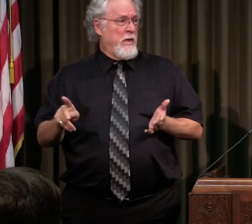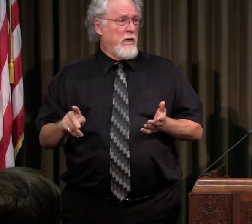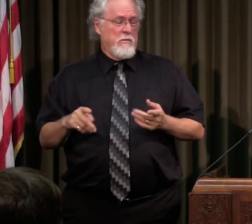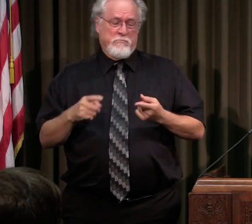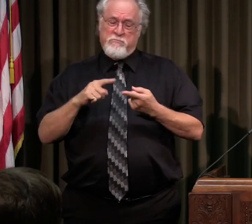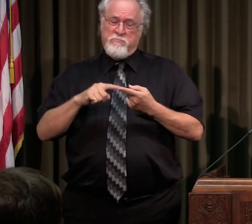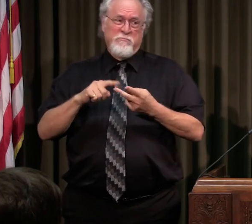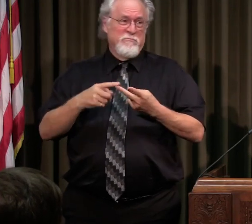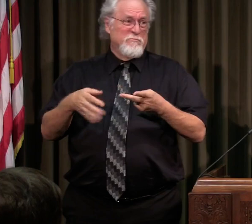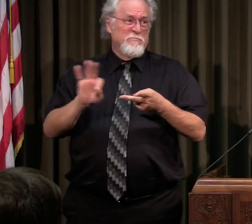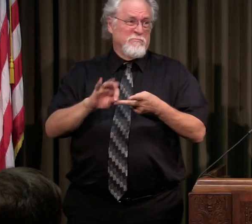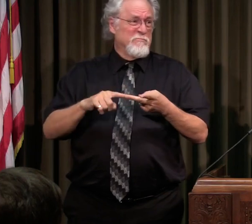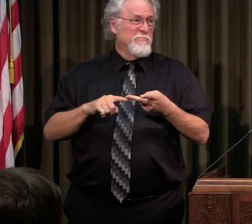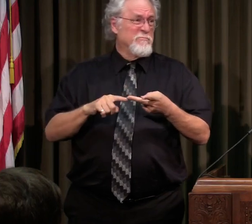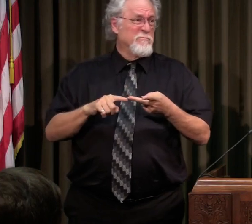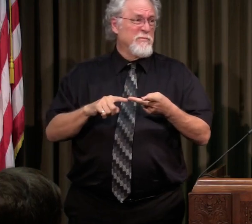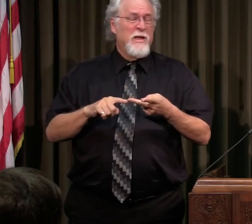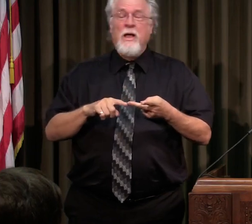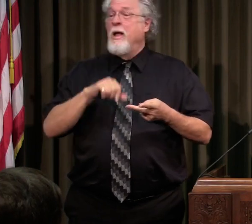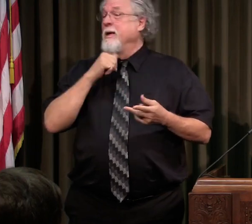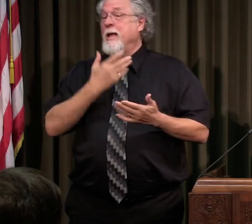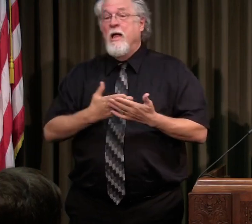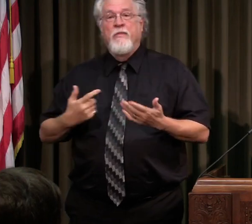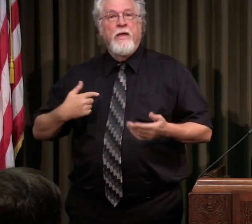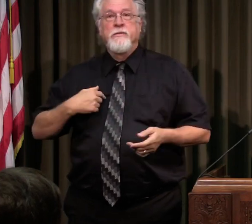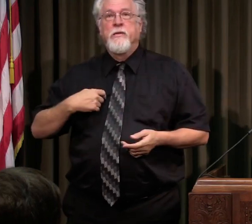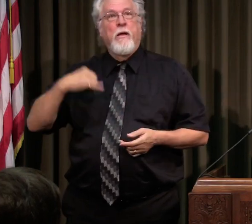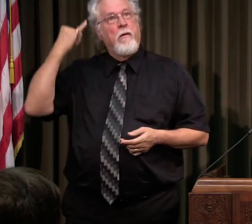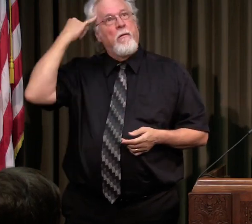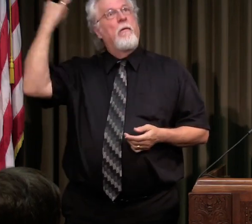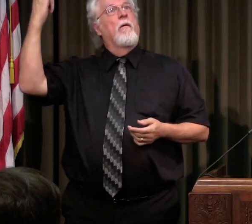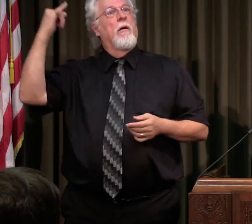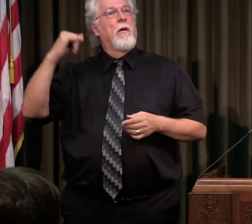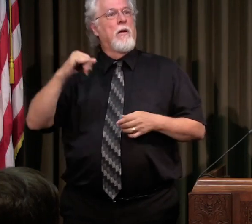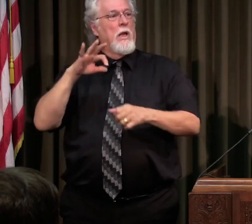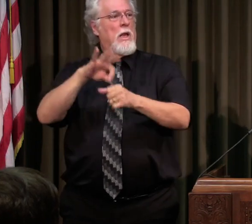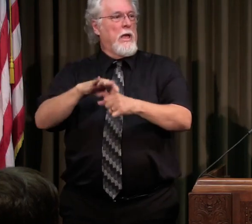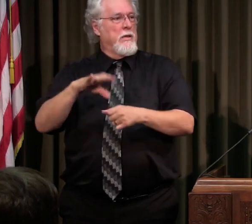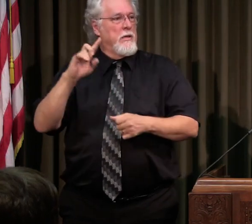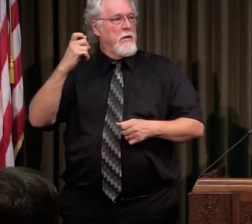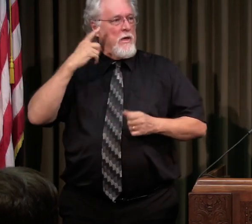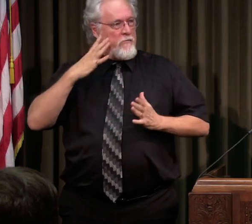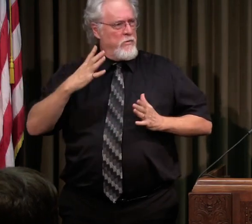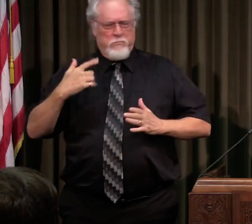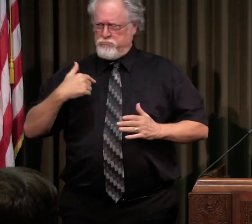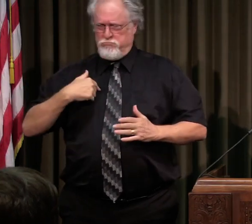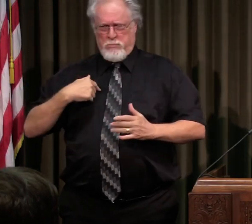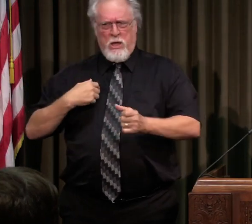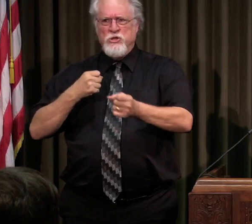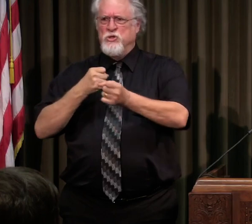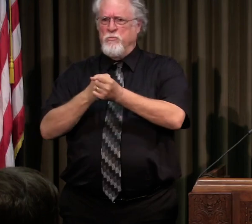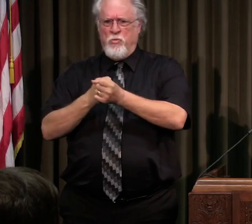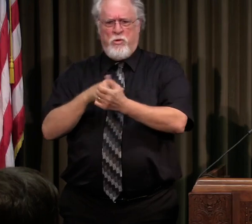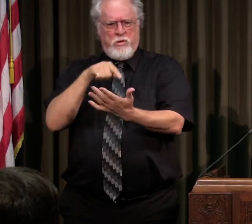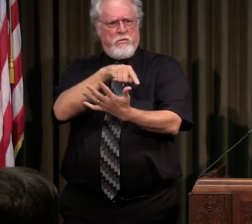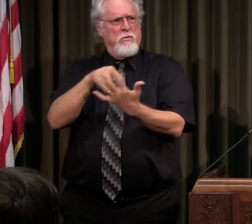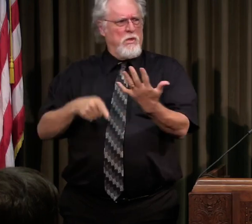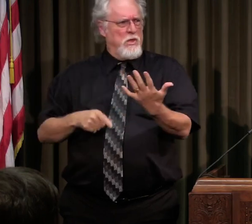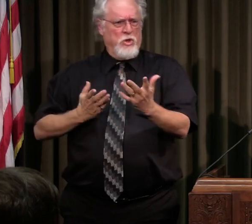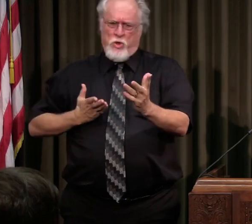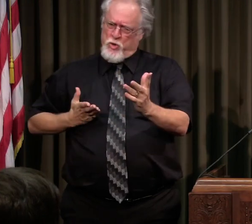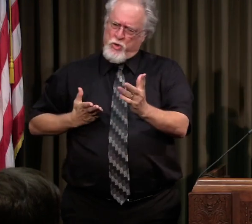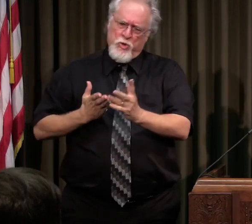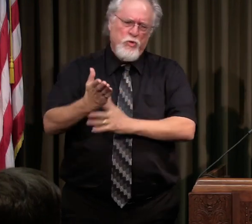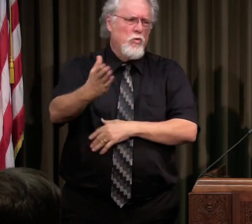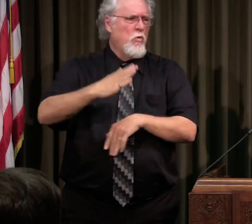also critically important. And these aren't things that I just came up with after being elected governor. I have supported these initiatives throughout my time